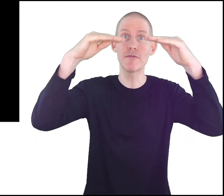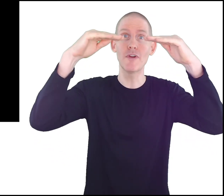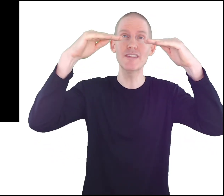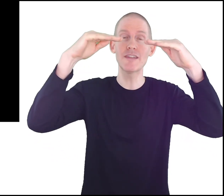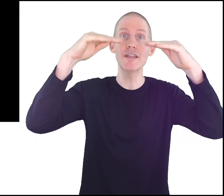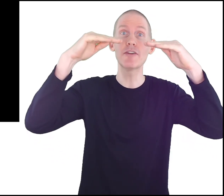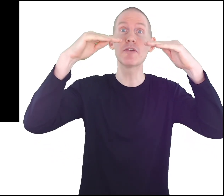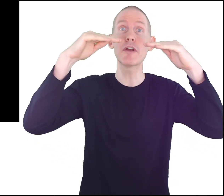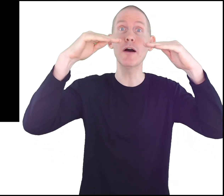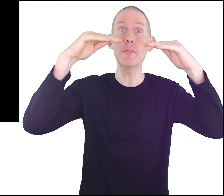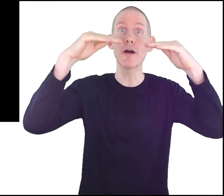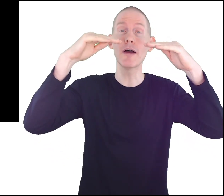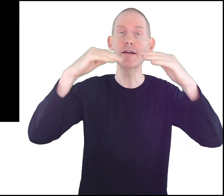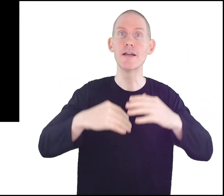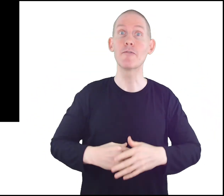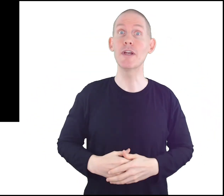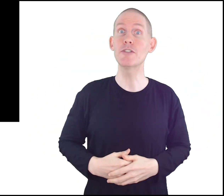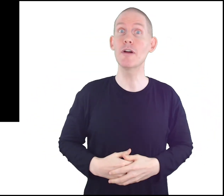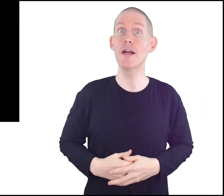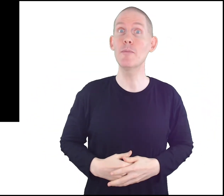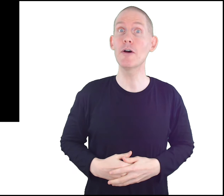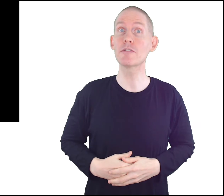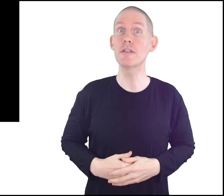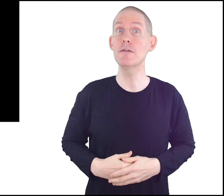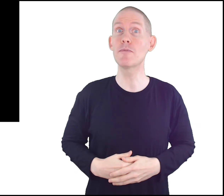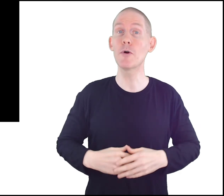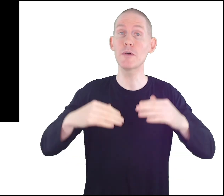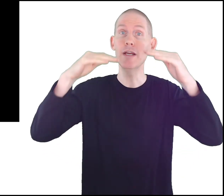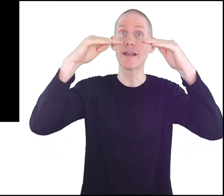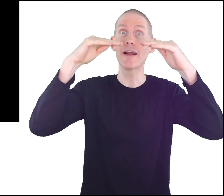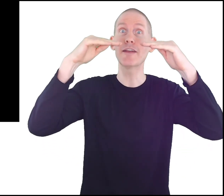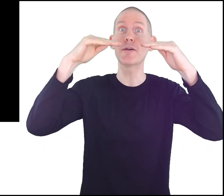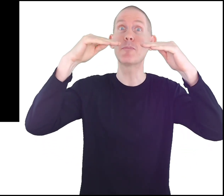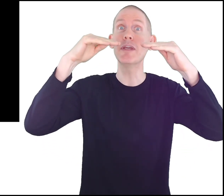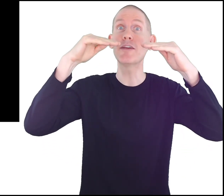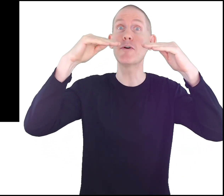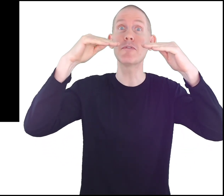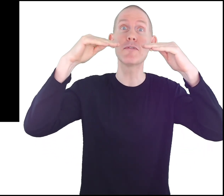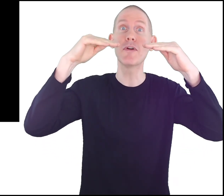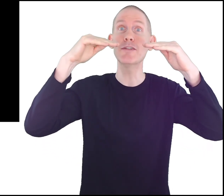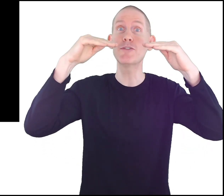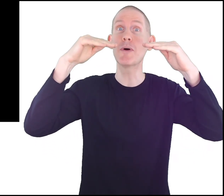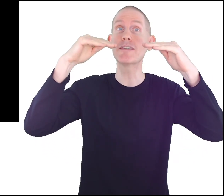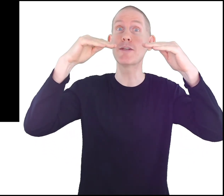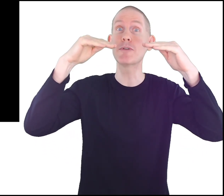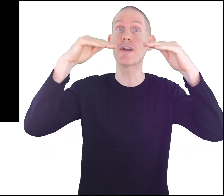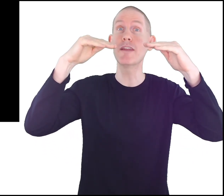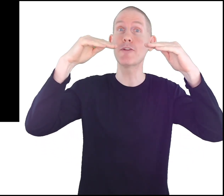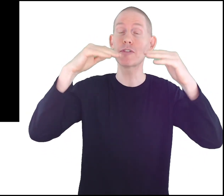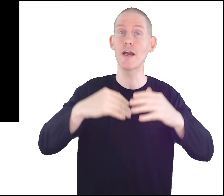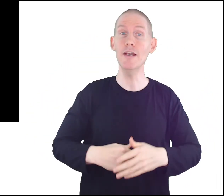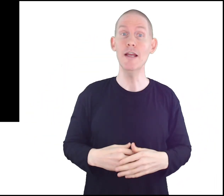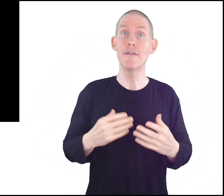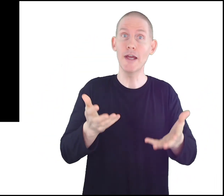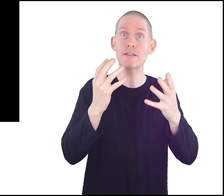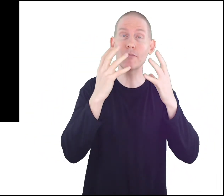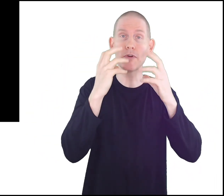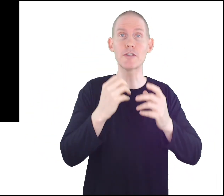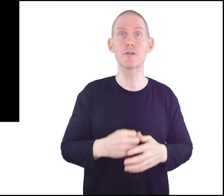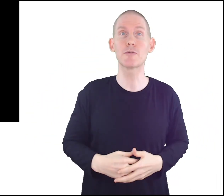fence thing? You look up, raise your eyebrows, lean forward, kind of like you're peeking over a fence. You want to see what's on the other side? That's the facial expression